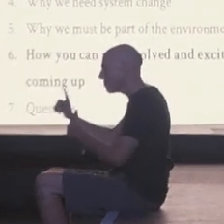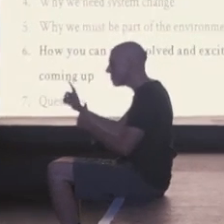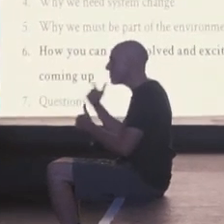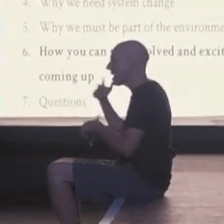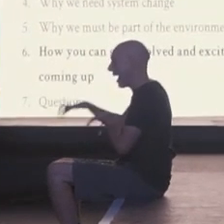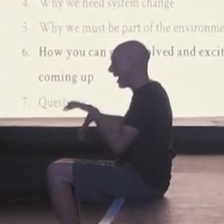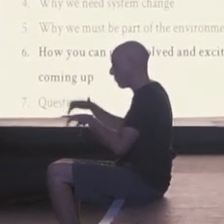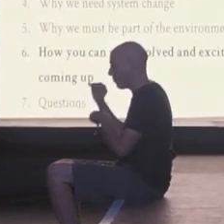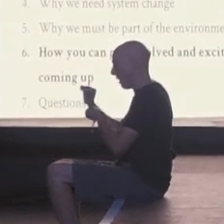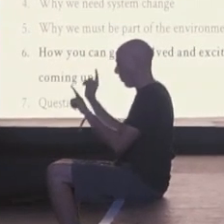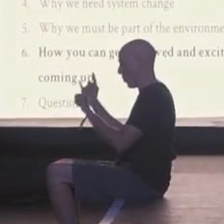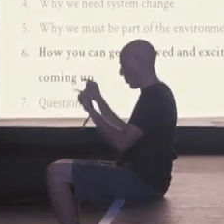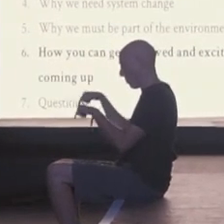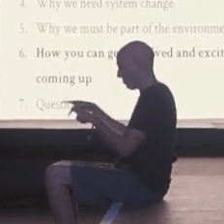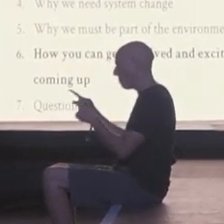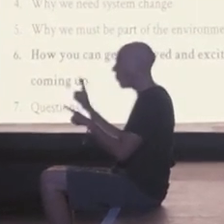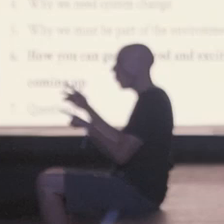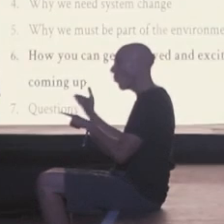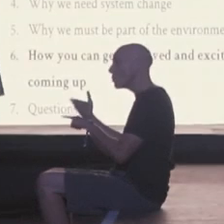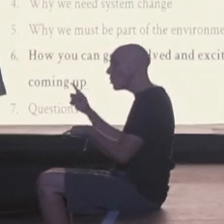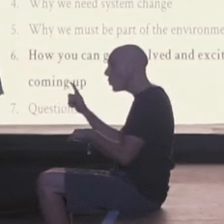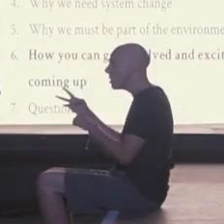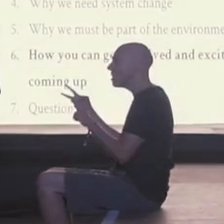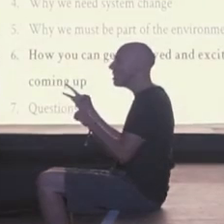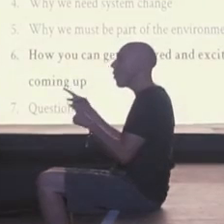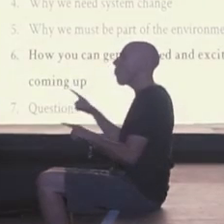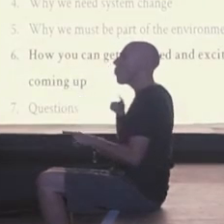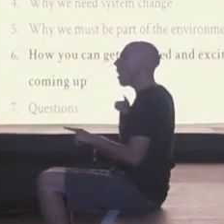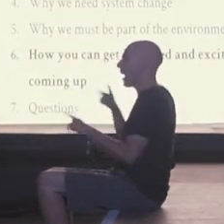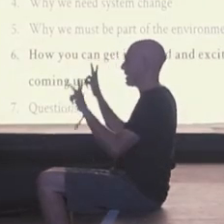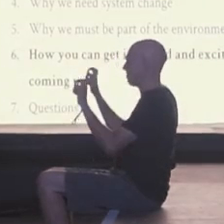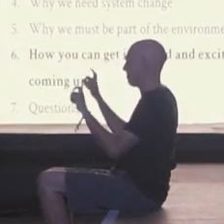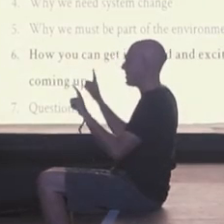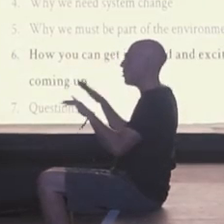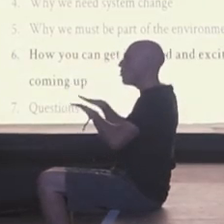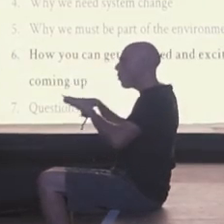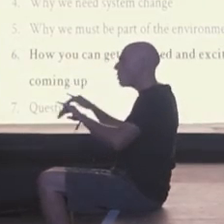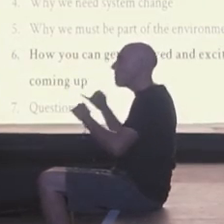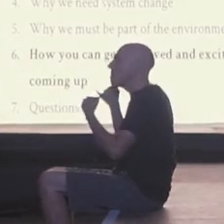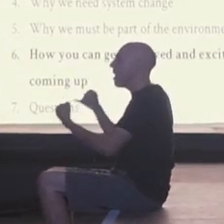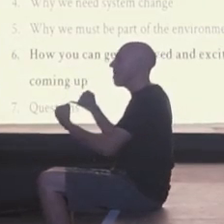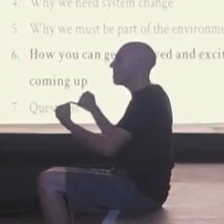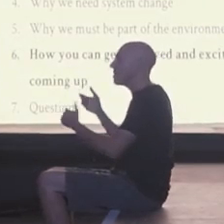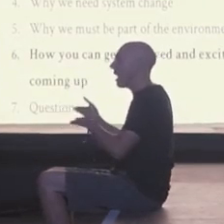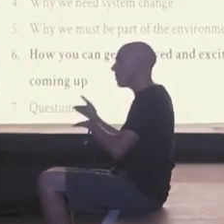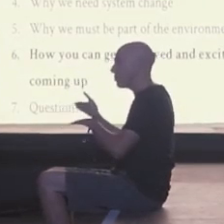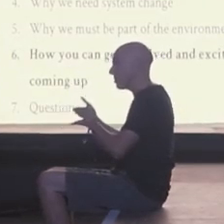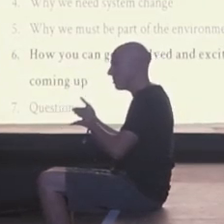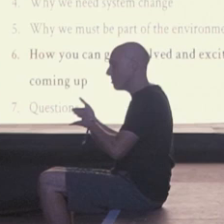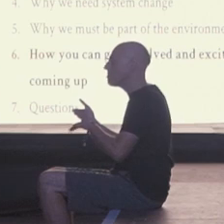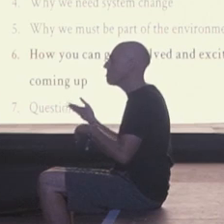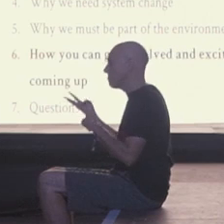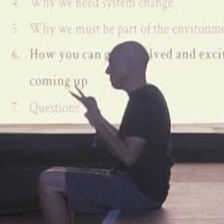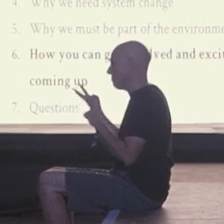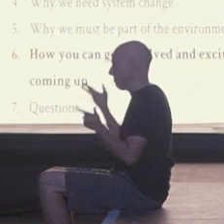Rebellion is, what we do, then why we use non-violent action, our current situation in terms of the